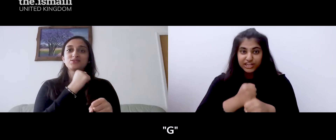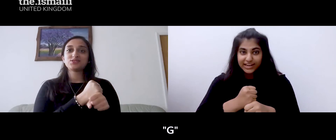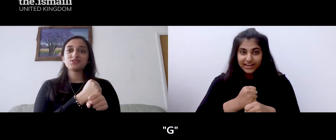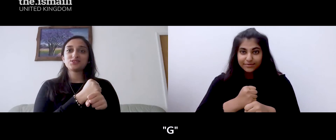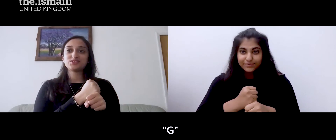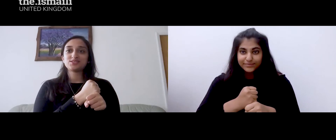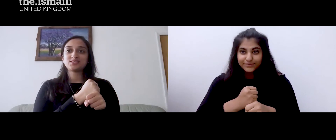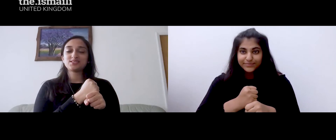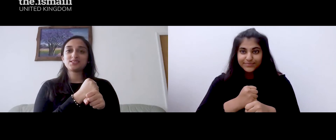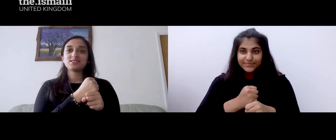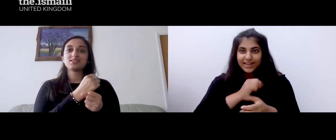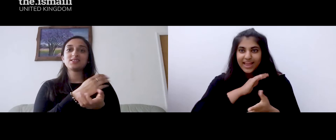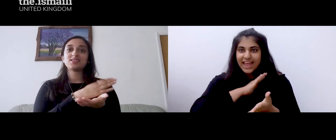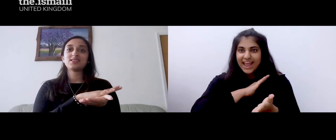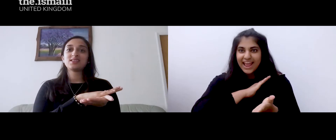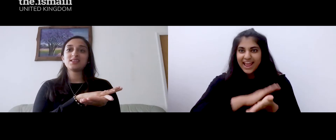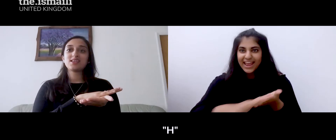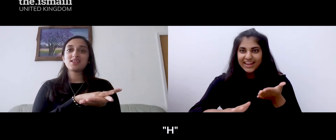G,